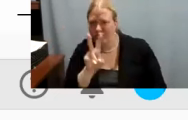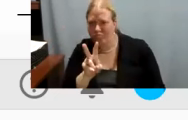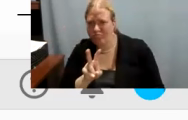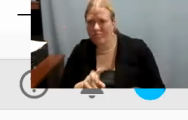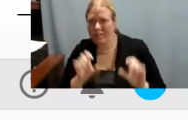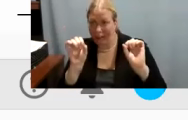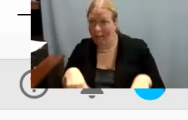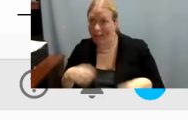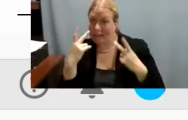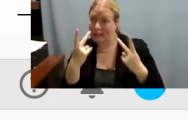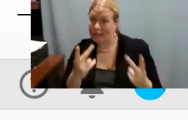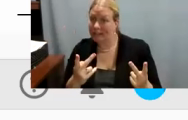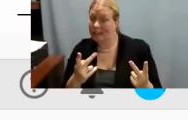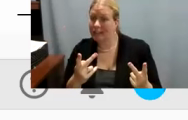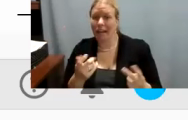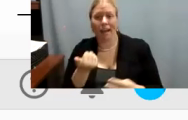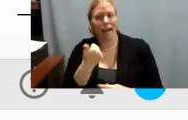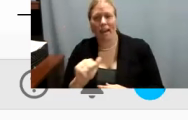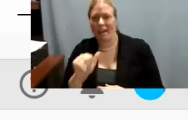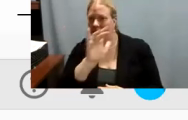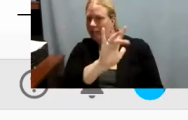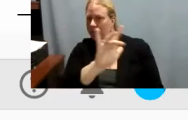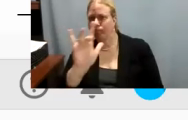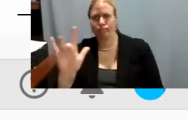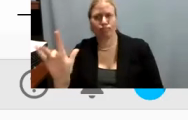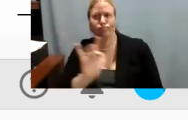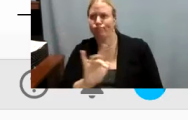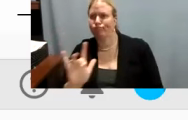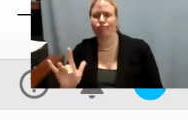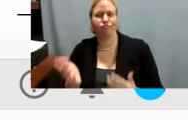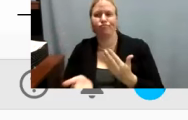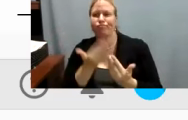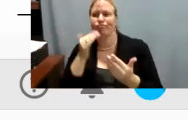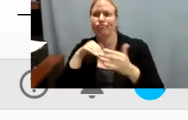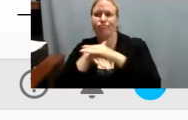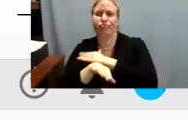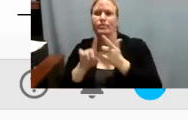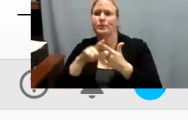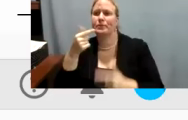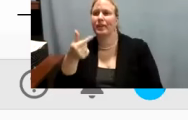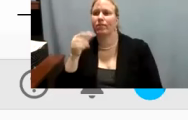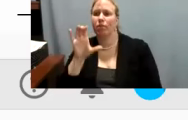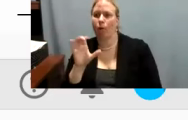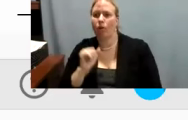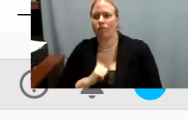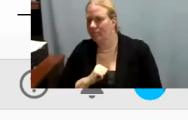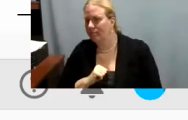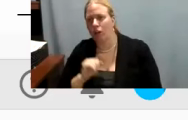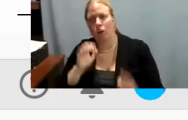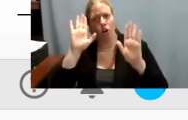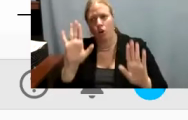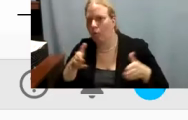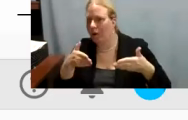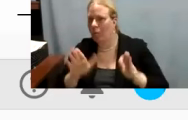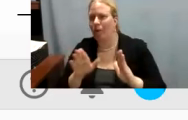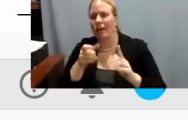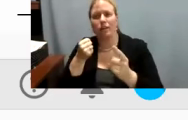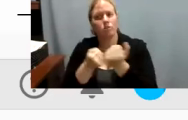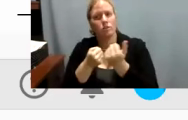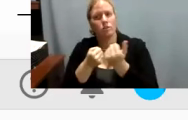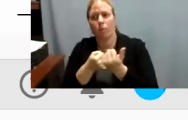here and then any one of these buttons will give you one click access to their gift card this is a great way to support a downtown